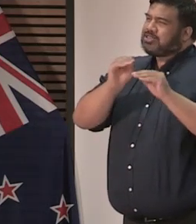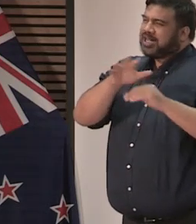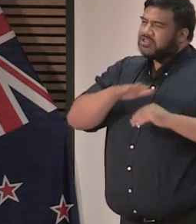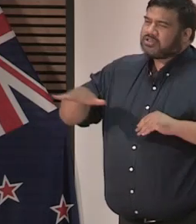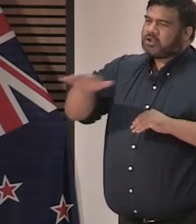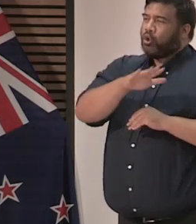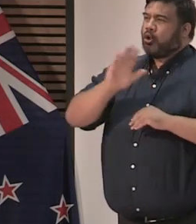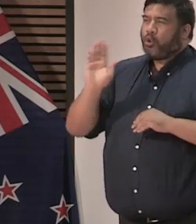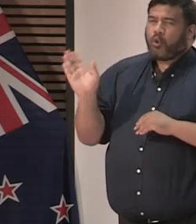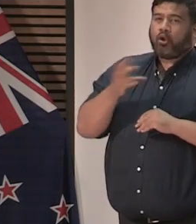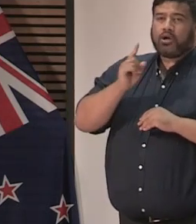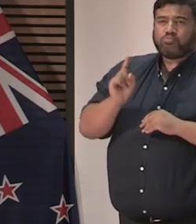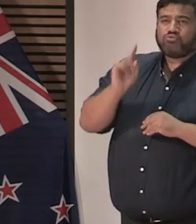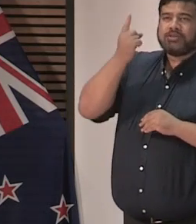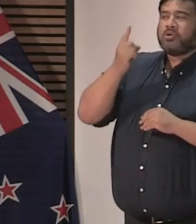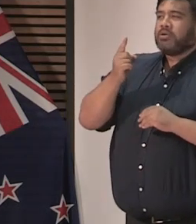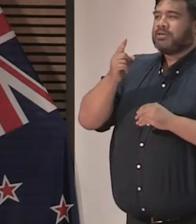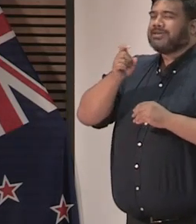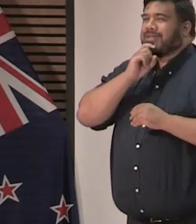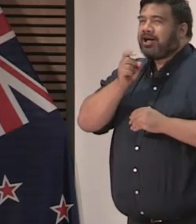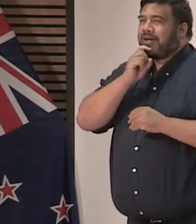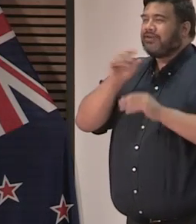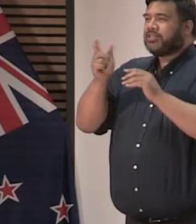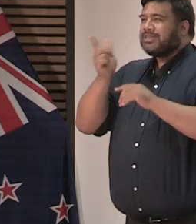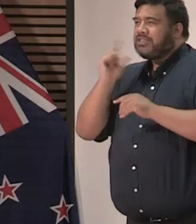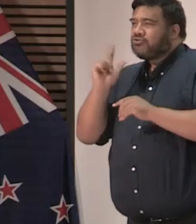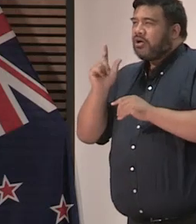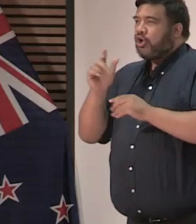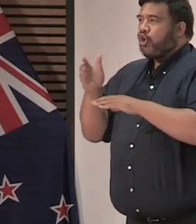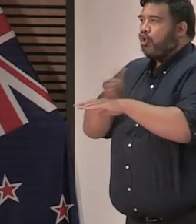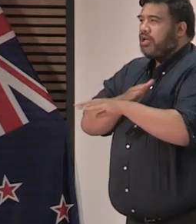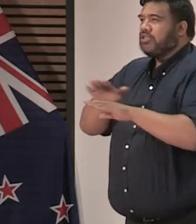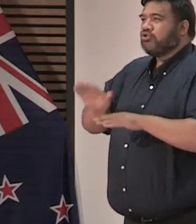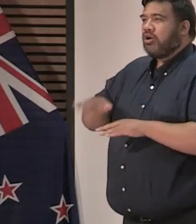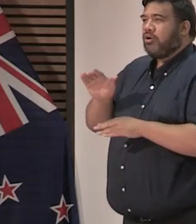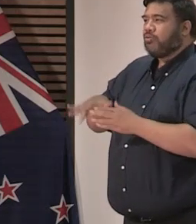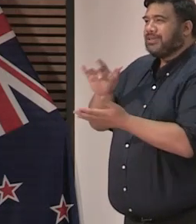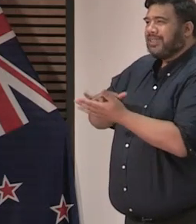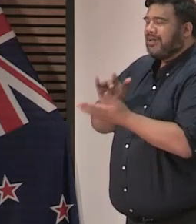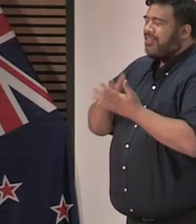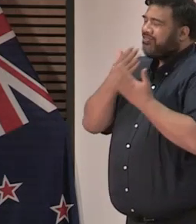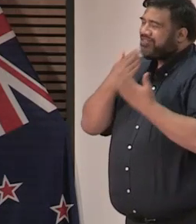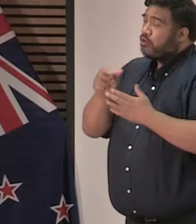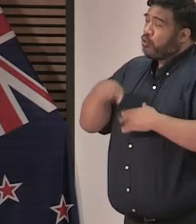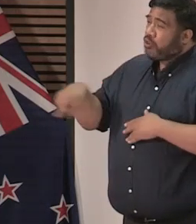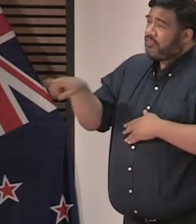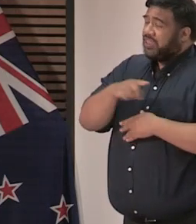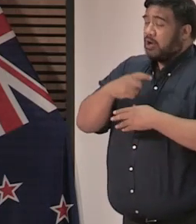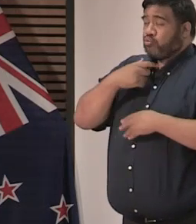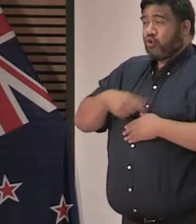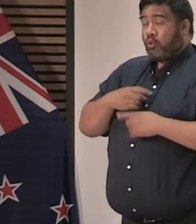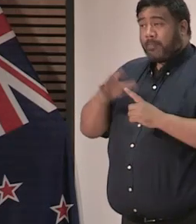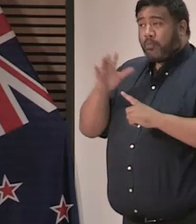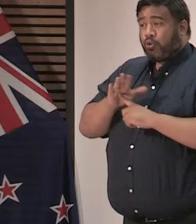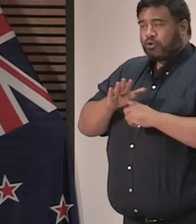teachers, principals and centre leaders, they've got an important role to play in getting New Zealand back on its feet. I know they know that, and I want